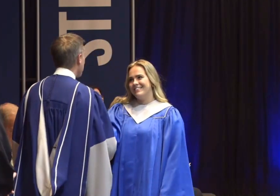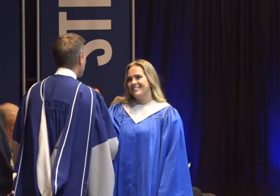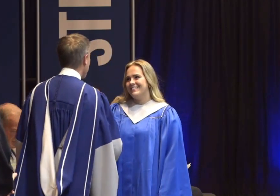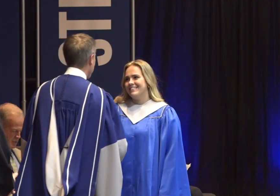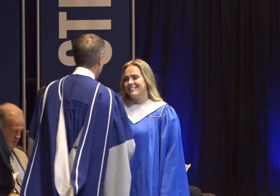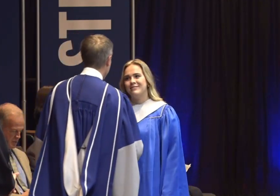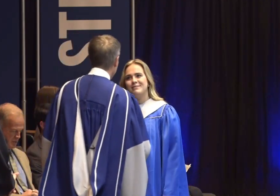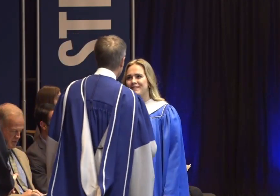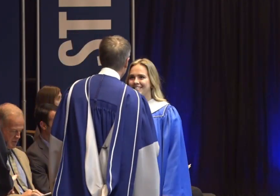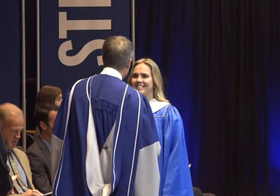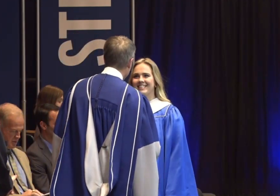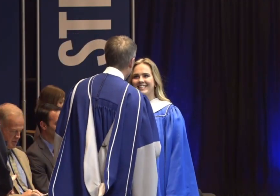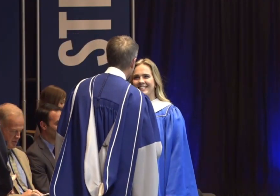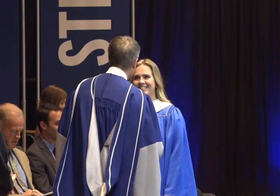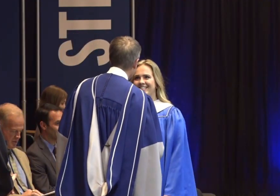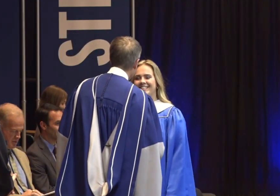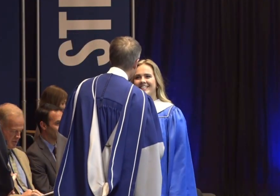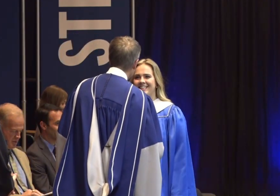Congratulations, you're okay.